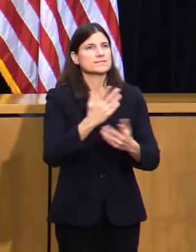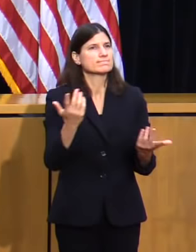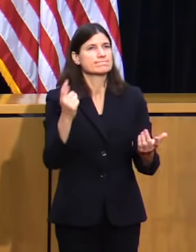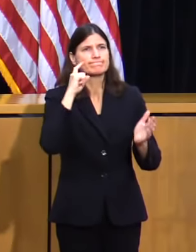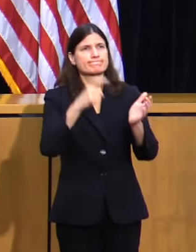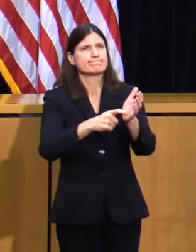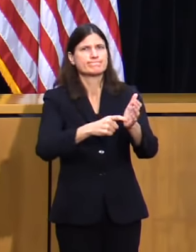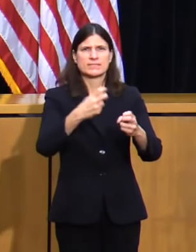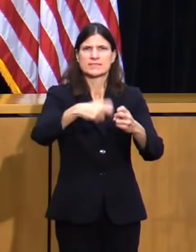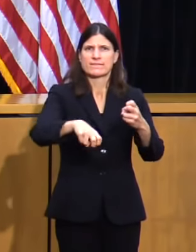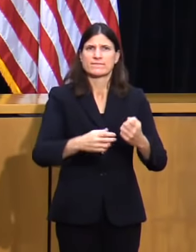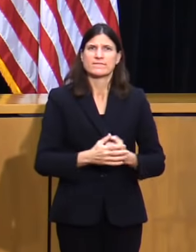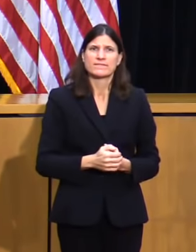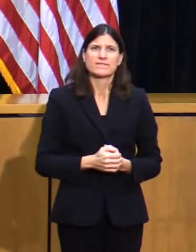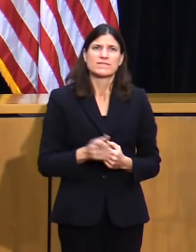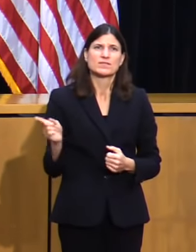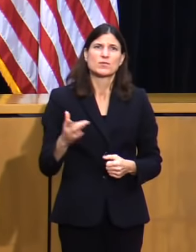tragedy comes from.